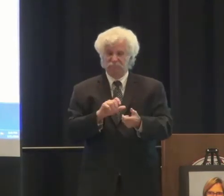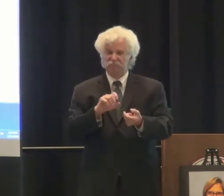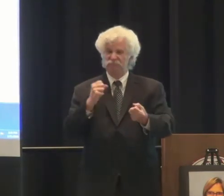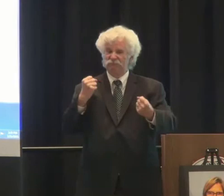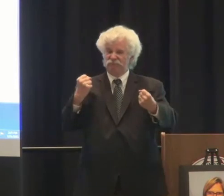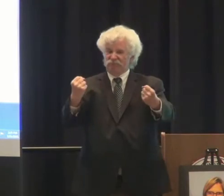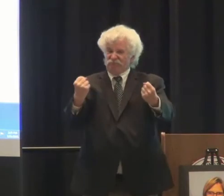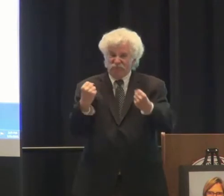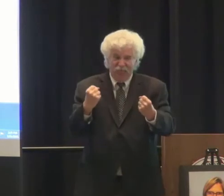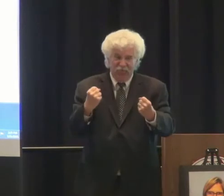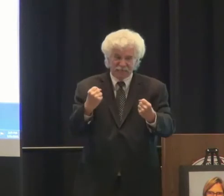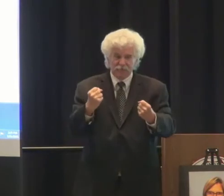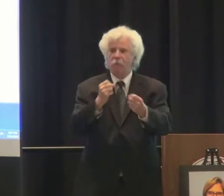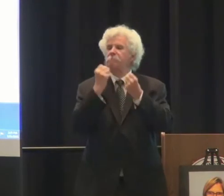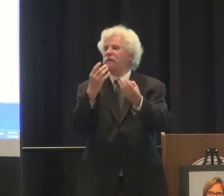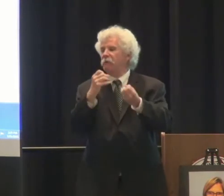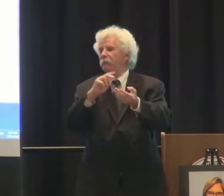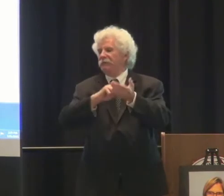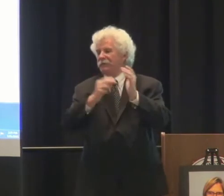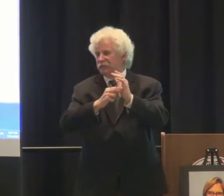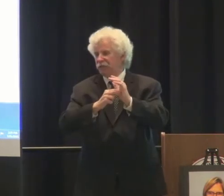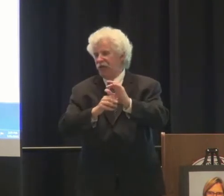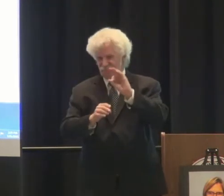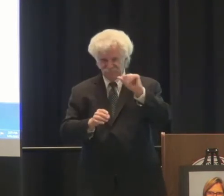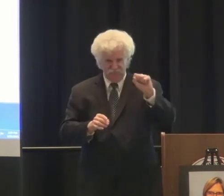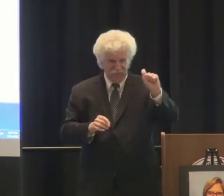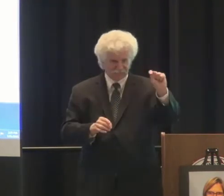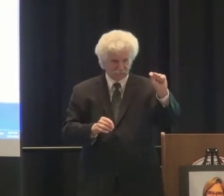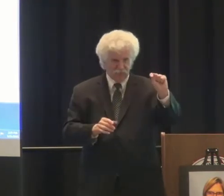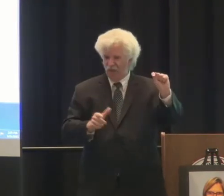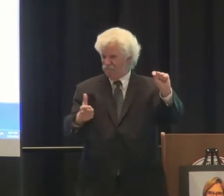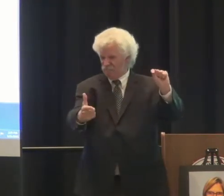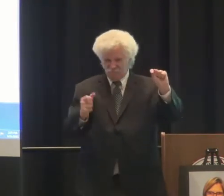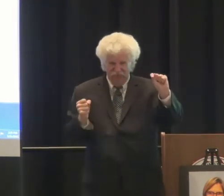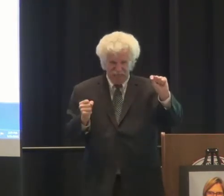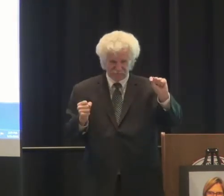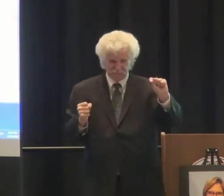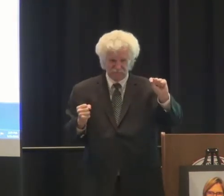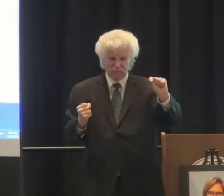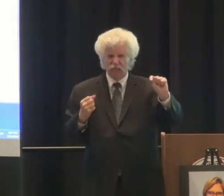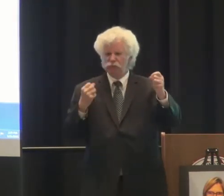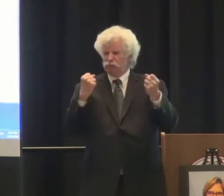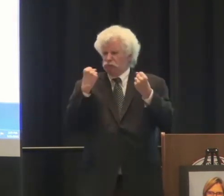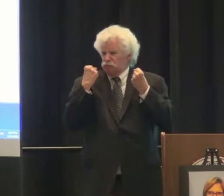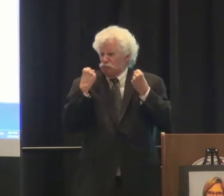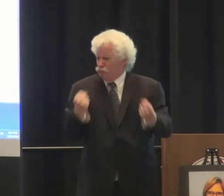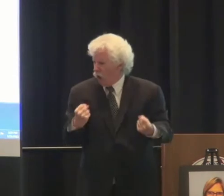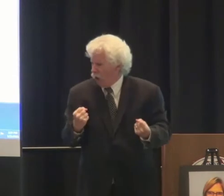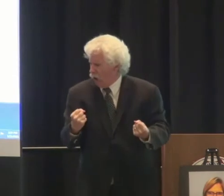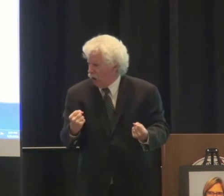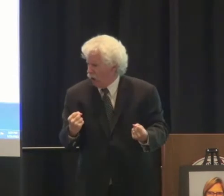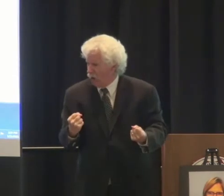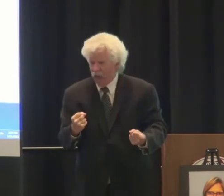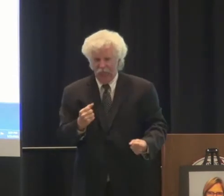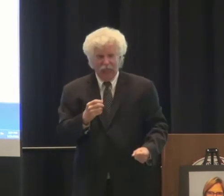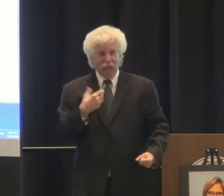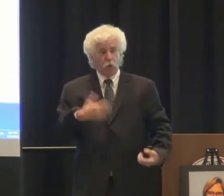and years. They are strong and fast friends. Those are two sight words that have many multiple